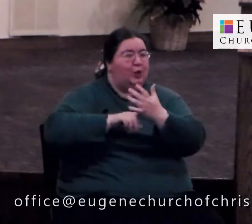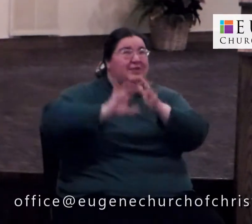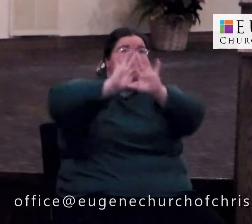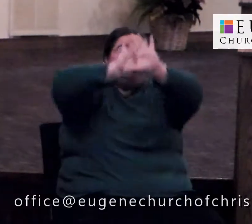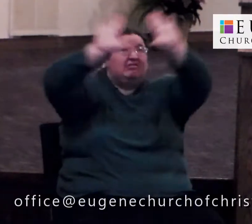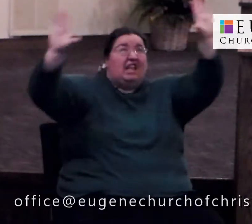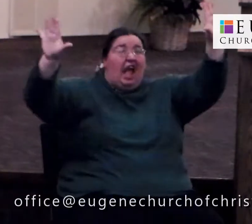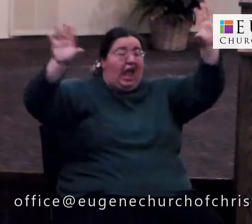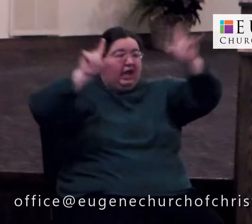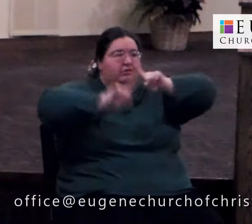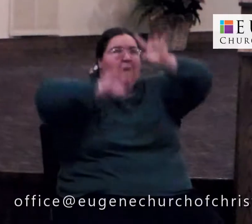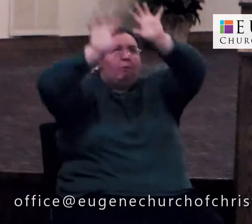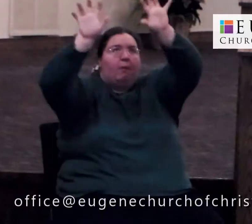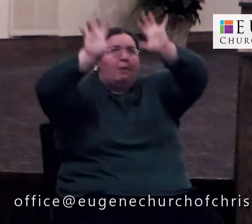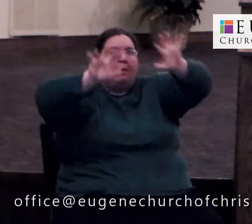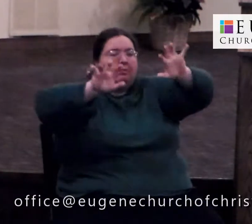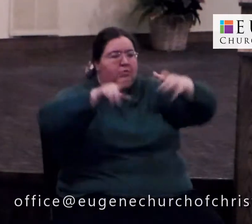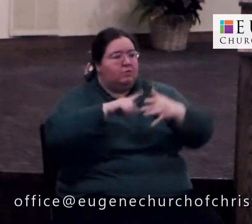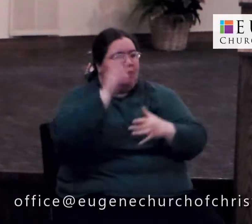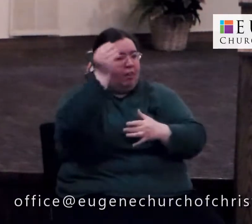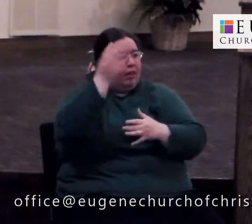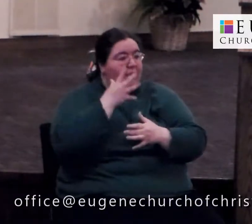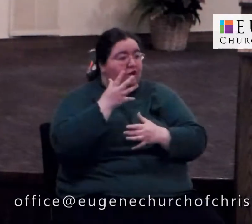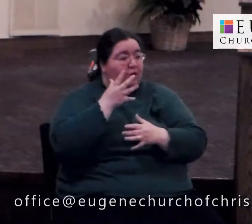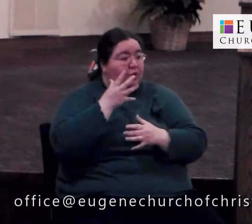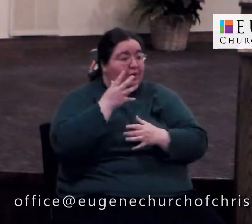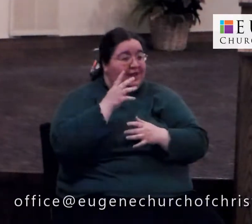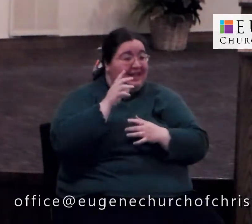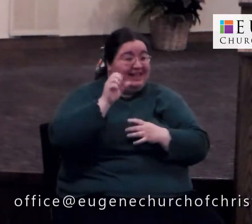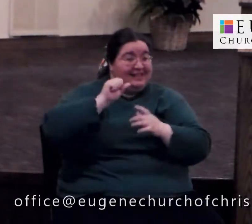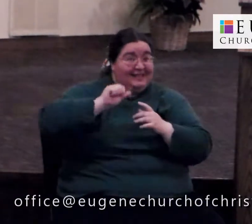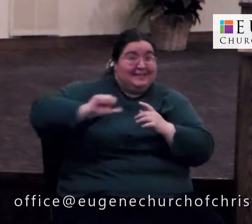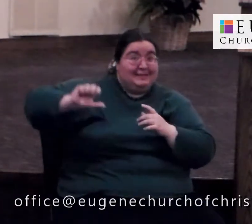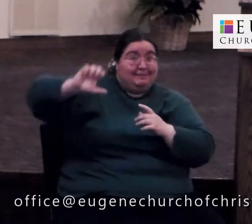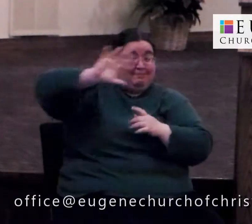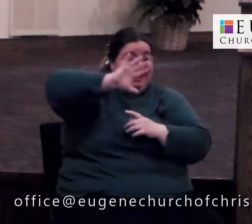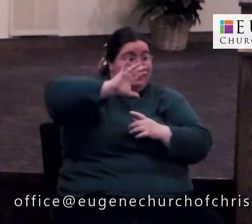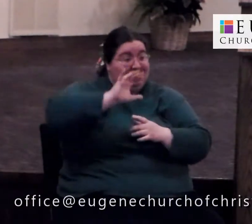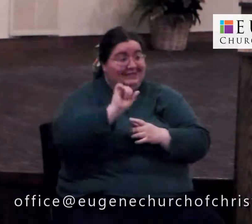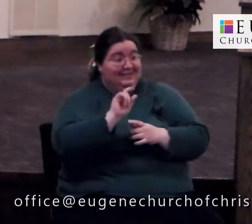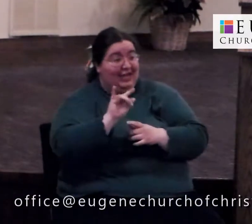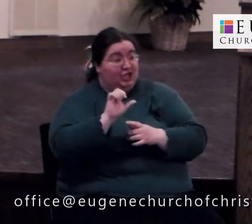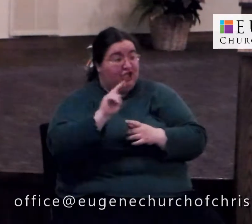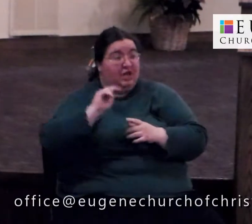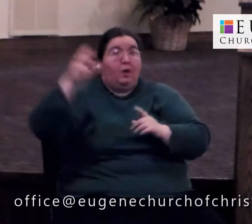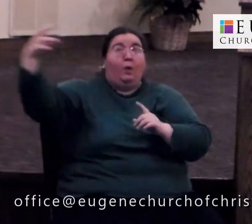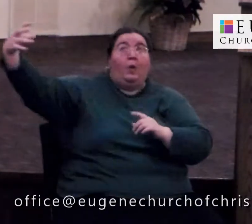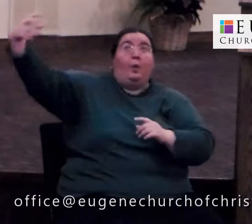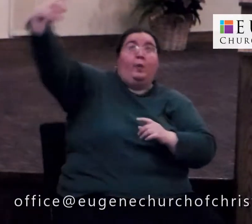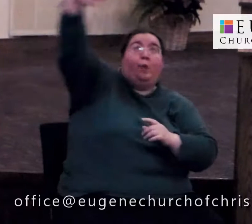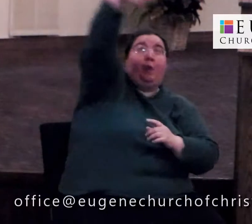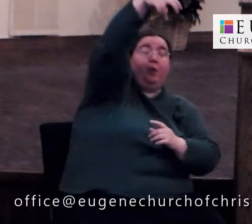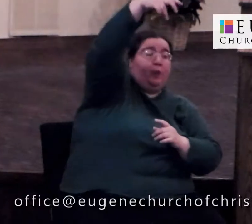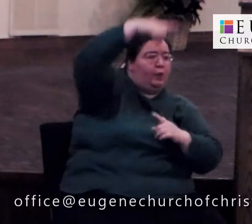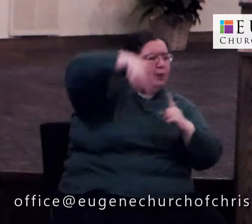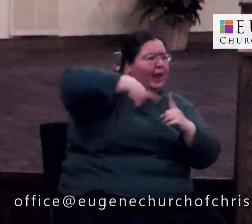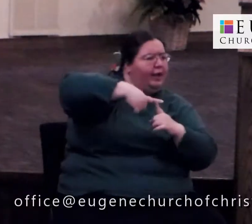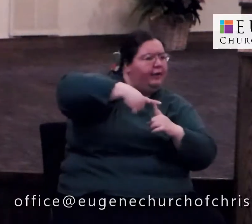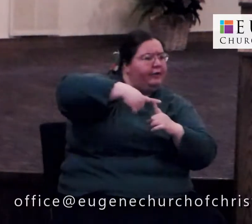crossing overhead. Now, living in Eugene, we don't see it a lot because usually we see gray clouds overhead. But every now and then when you get a clear night, and I